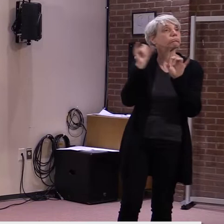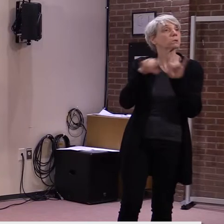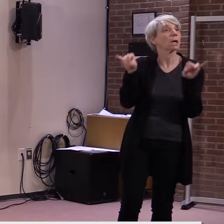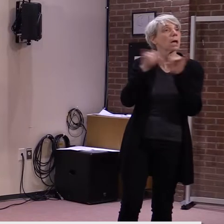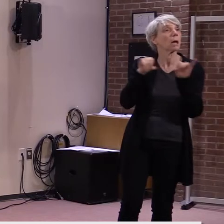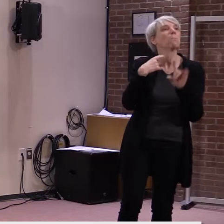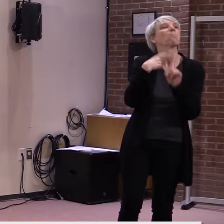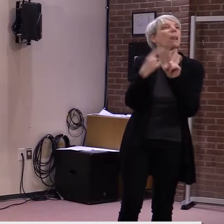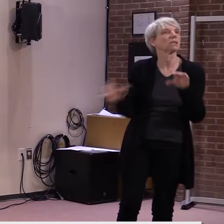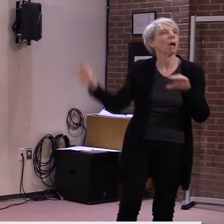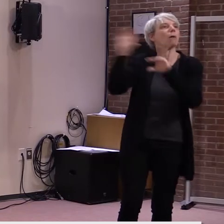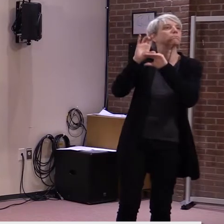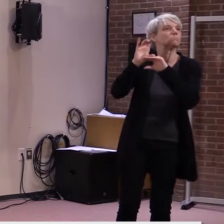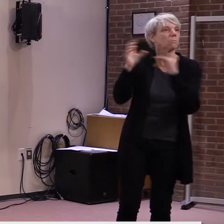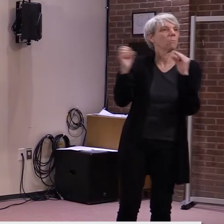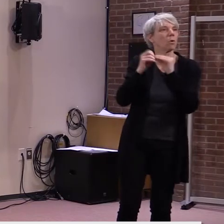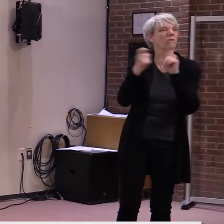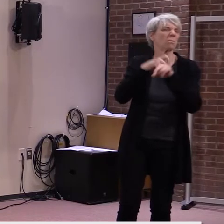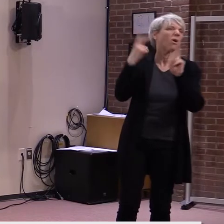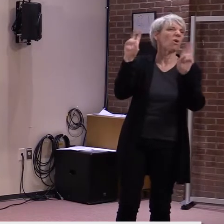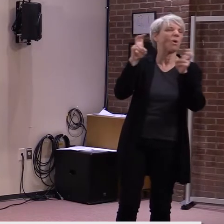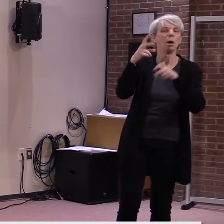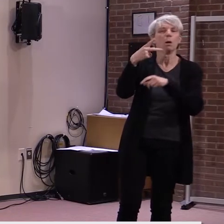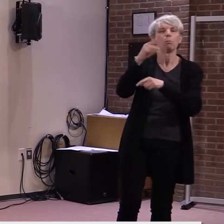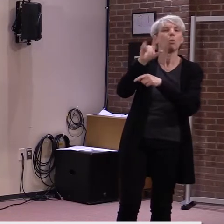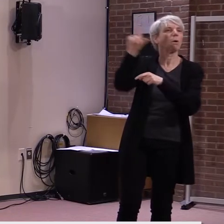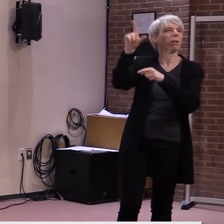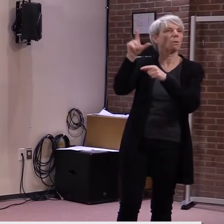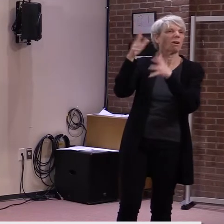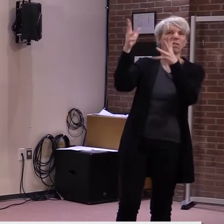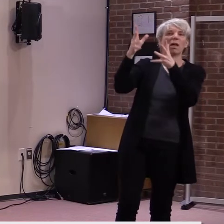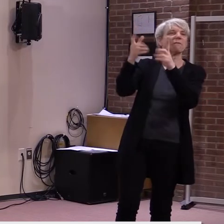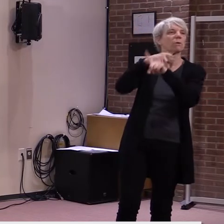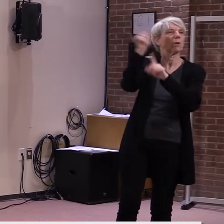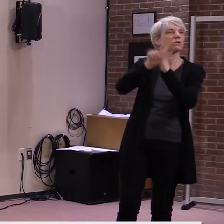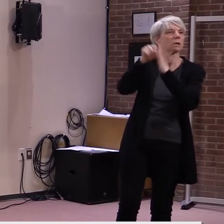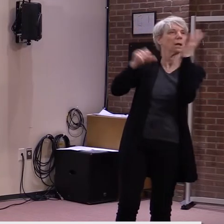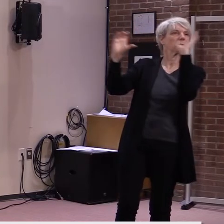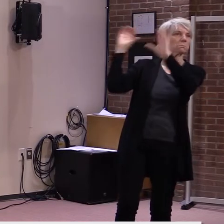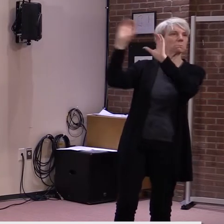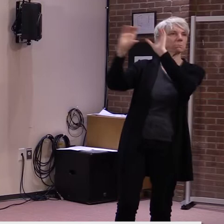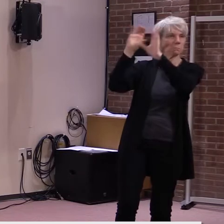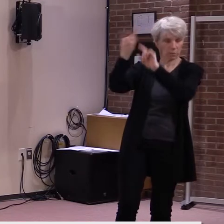this, we are going to probably start